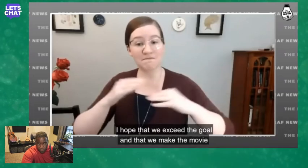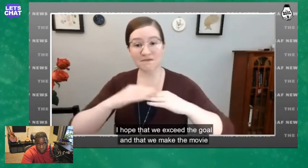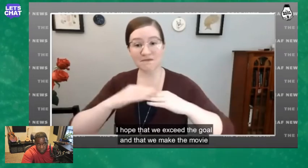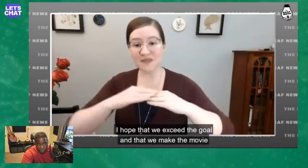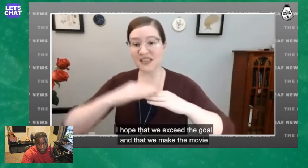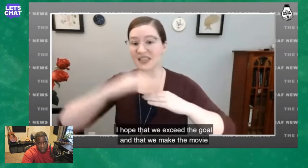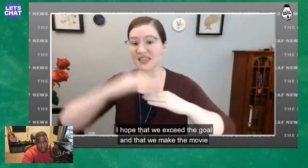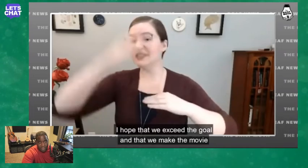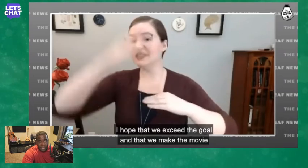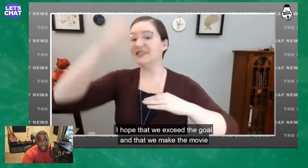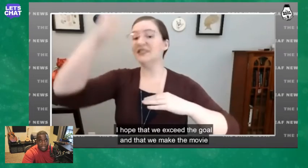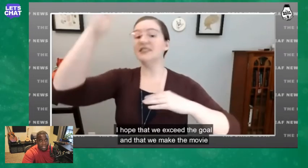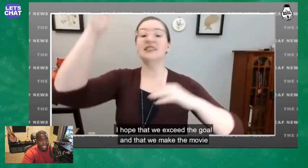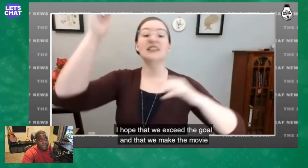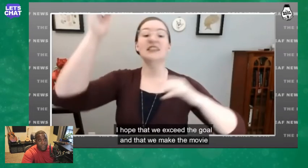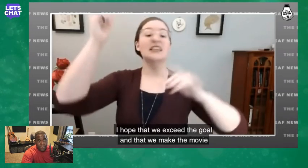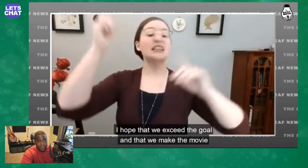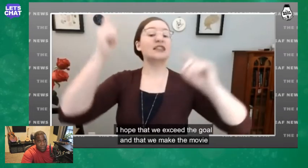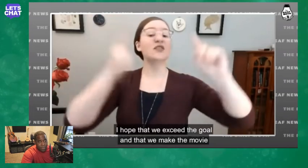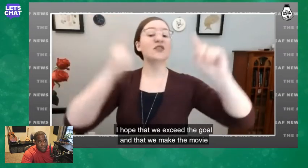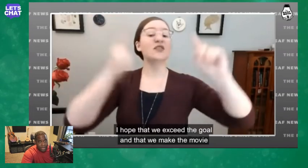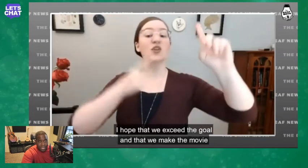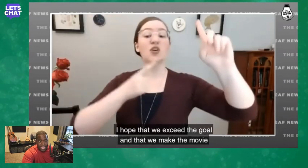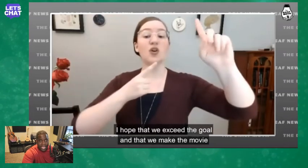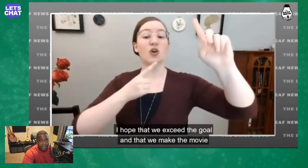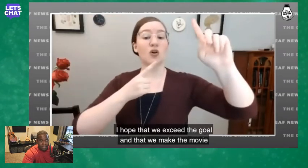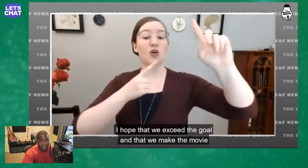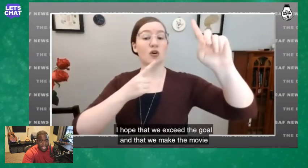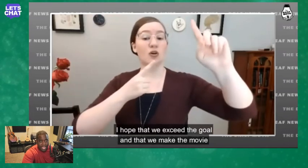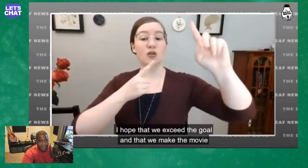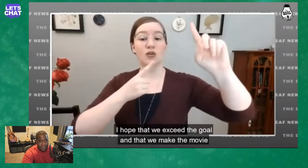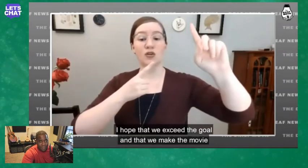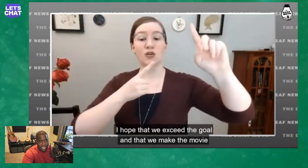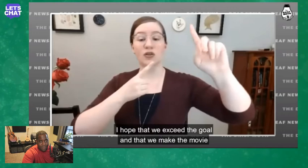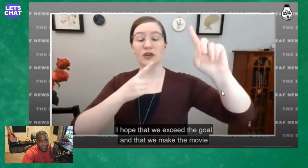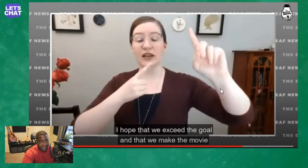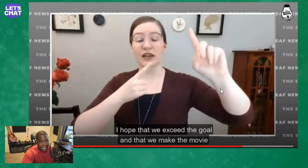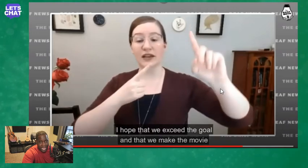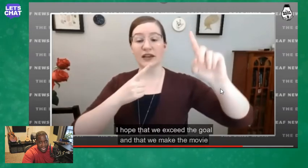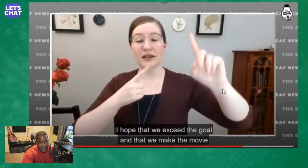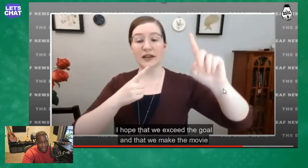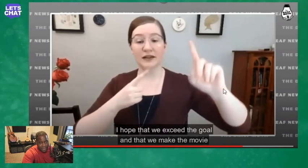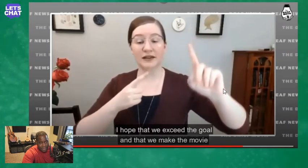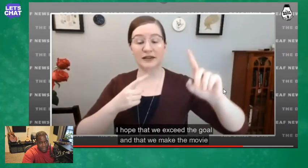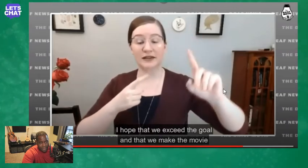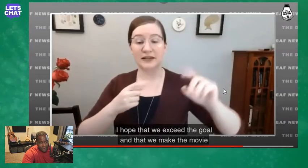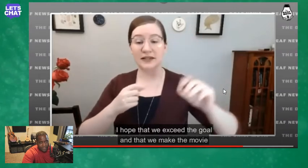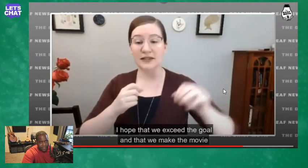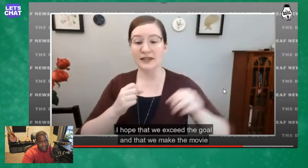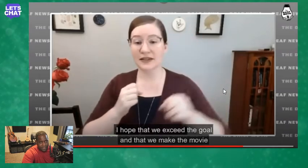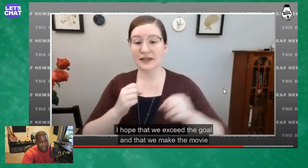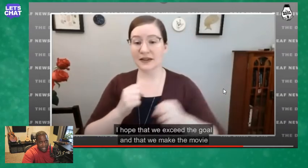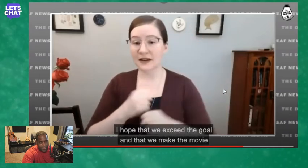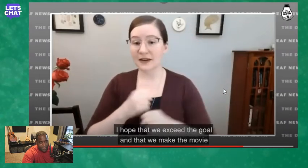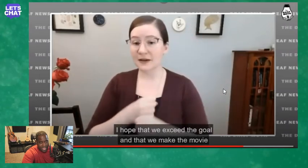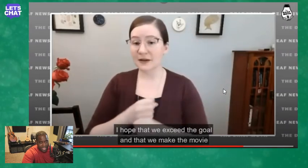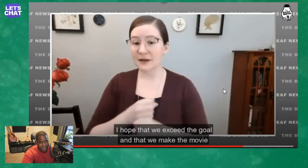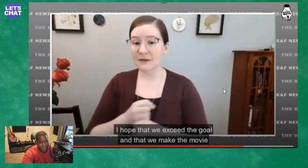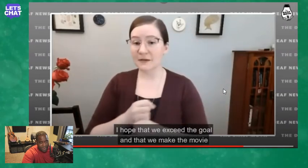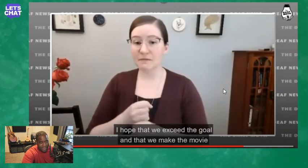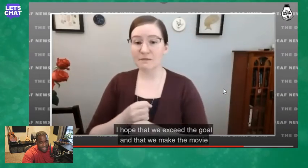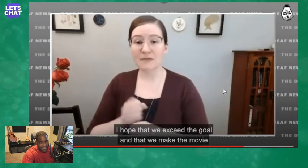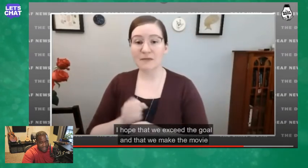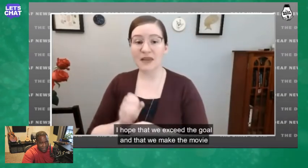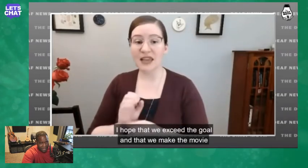the goal keeps going more and we keep shooting higher and we make